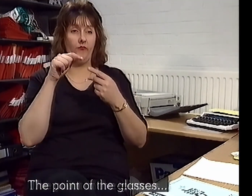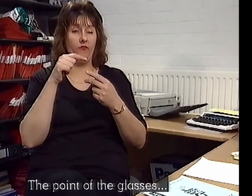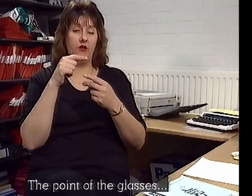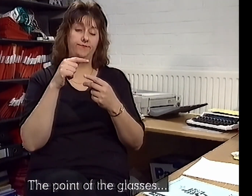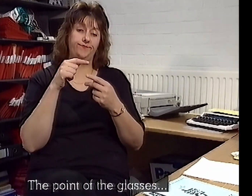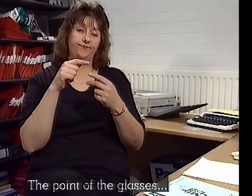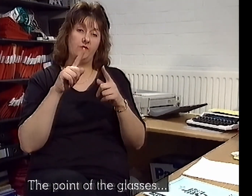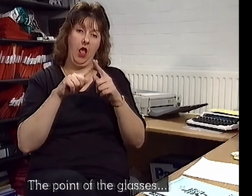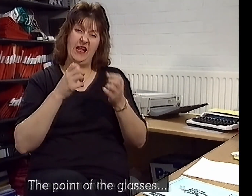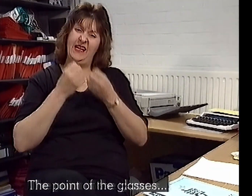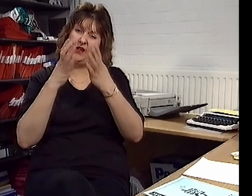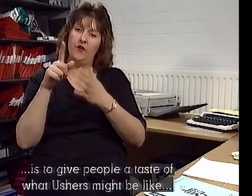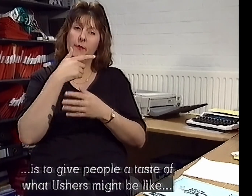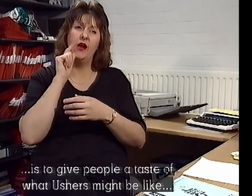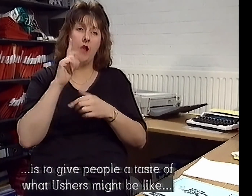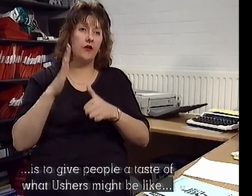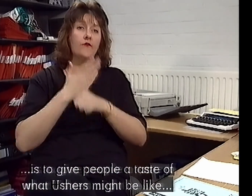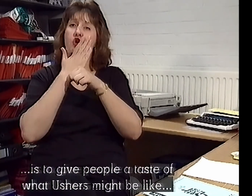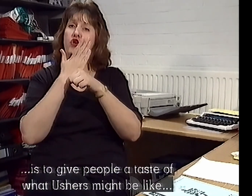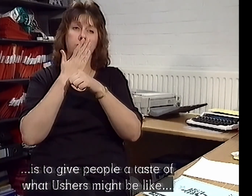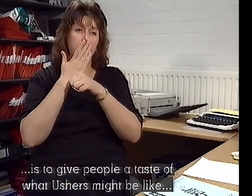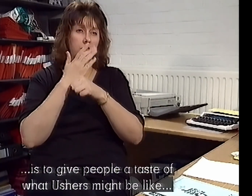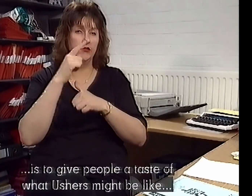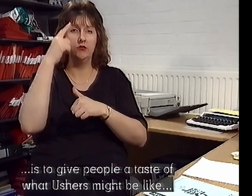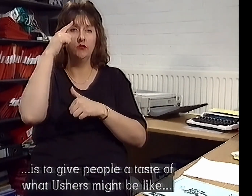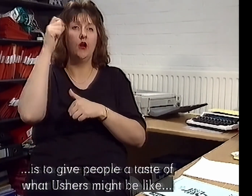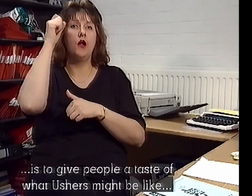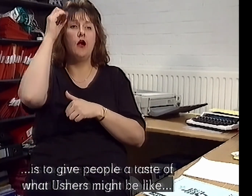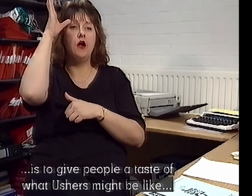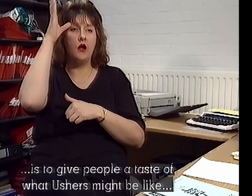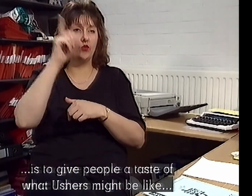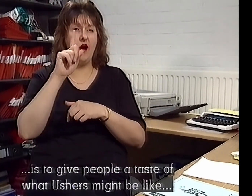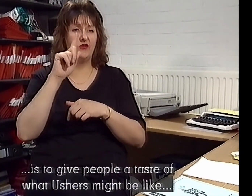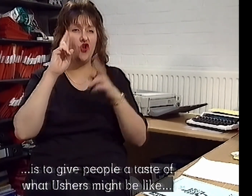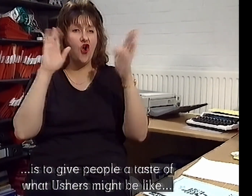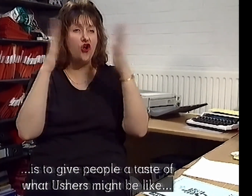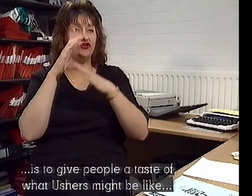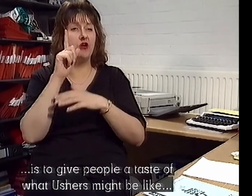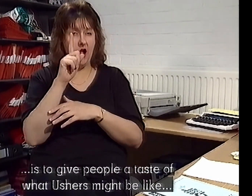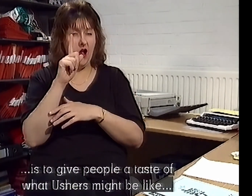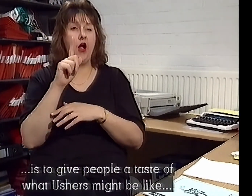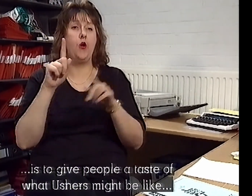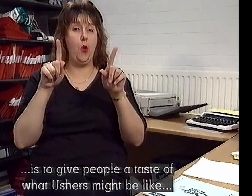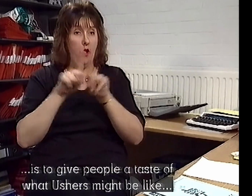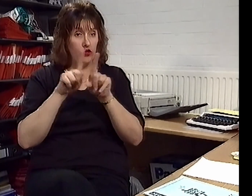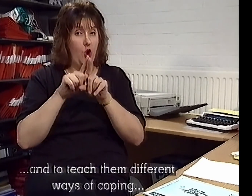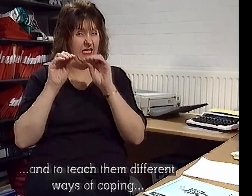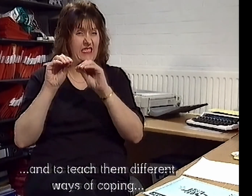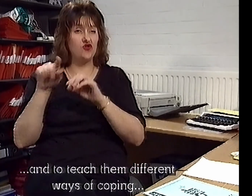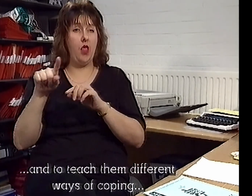The point of the glasses is to give people a taste of what ushers might be like and to teach